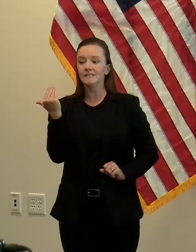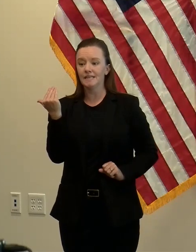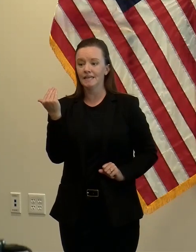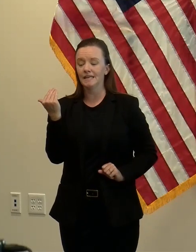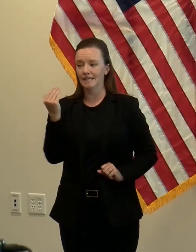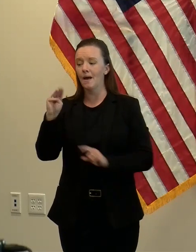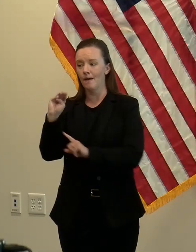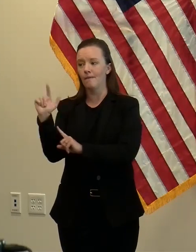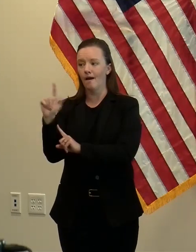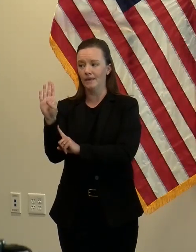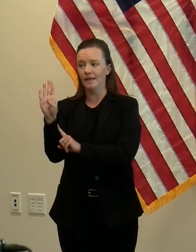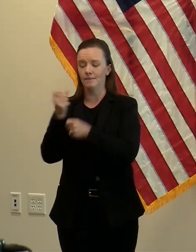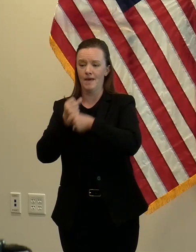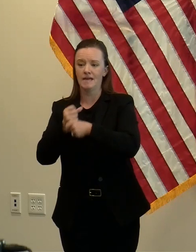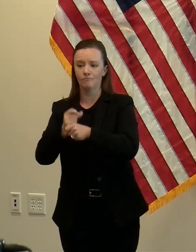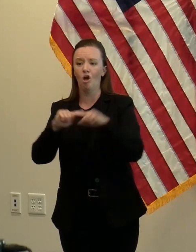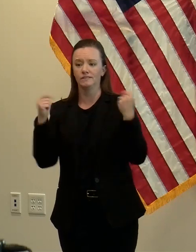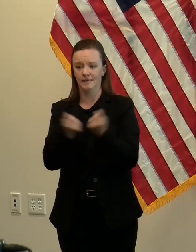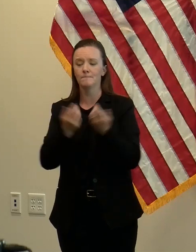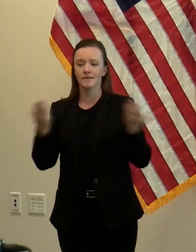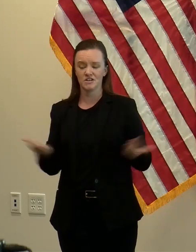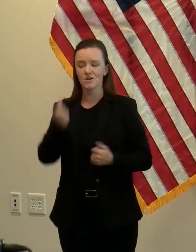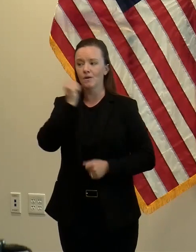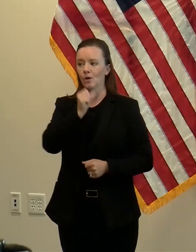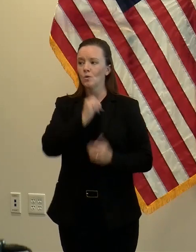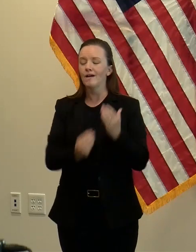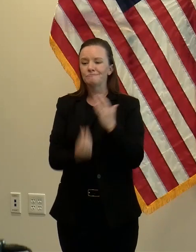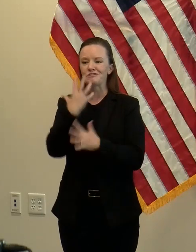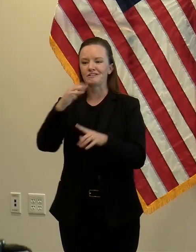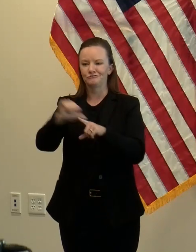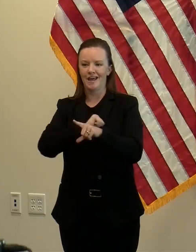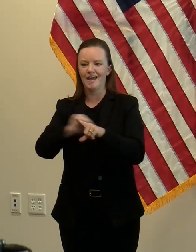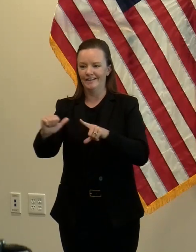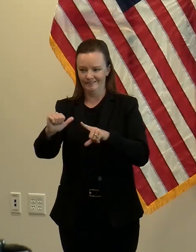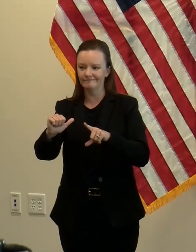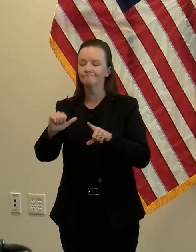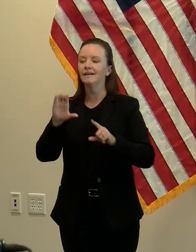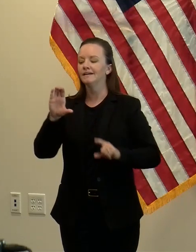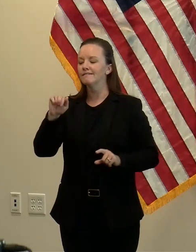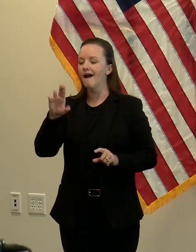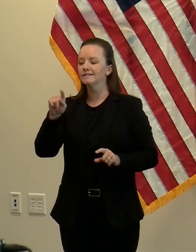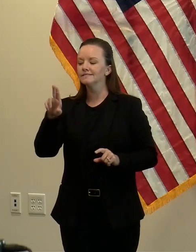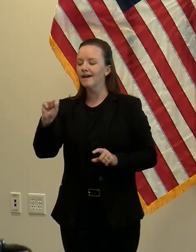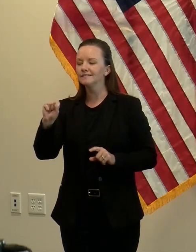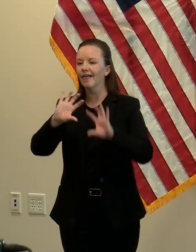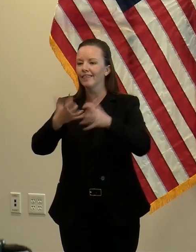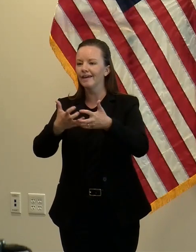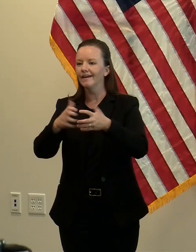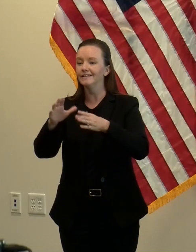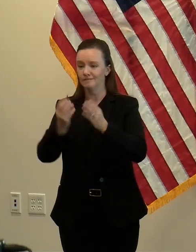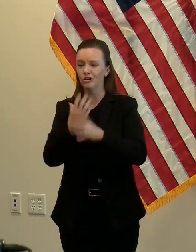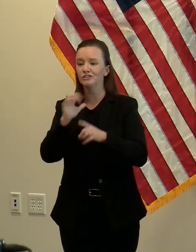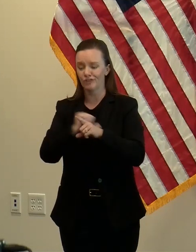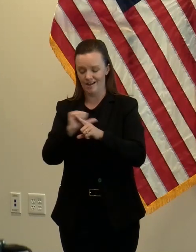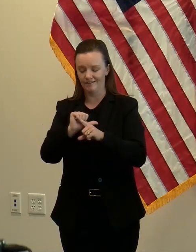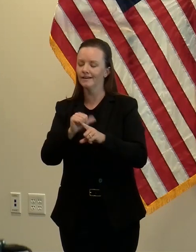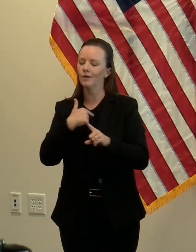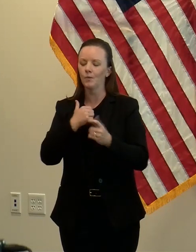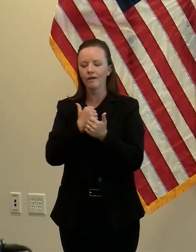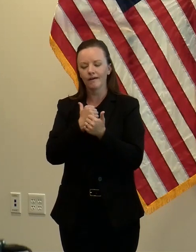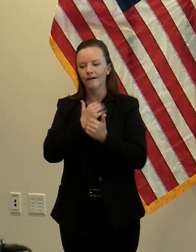Major League Baseball franchises in Arizona every spring in the Cactus League for spring training. We